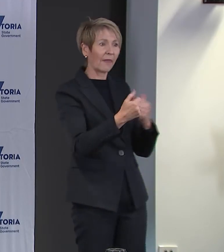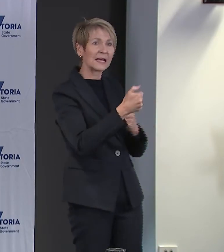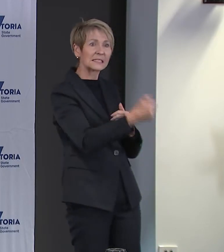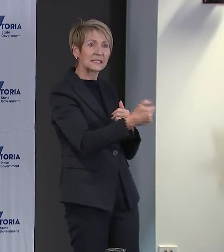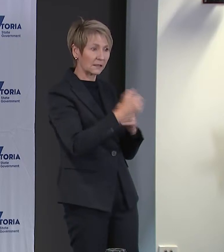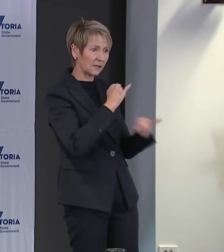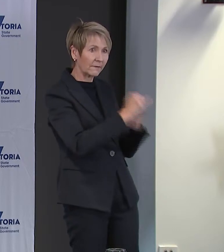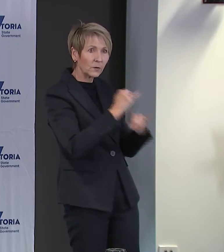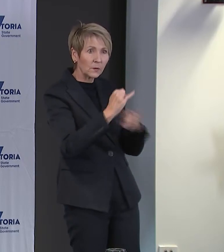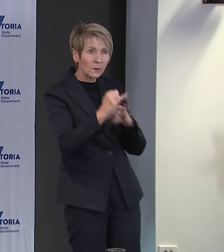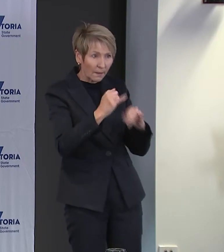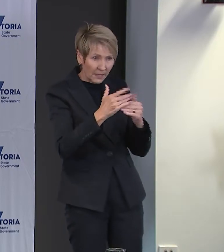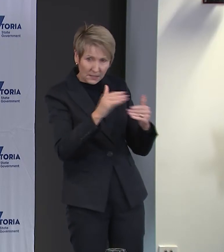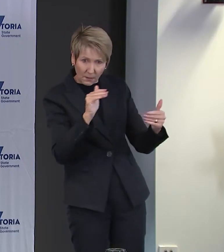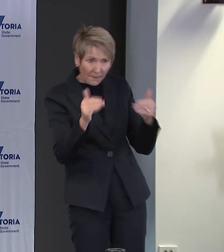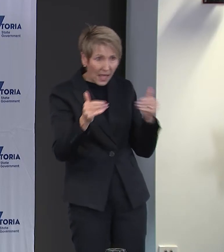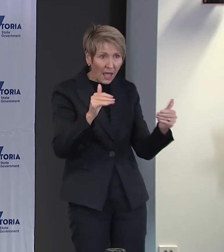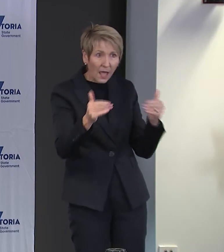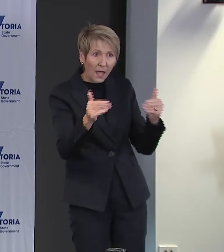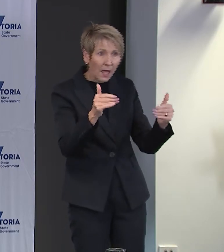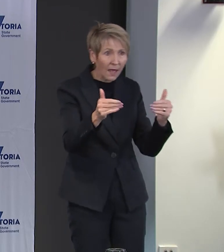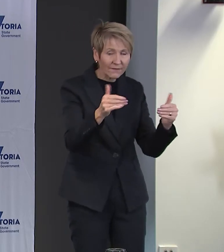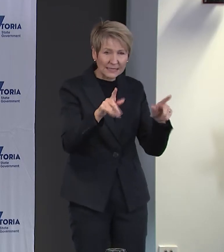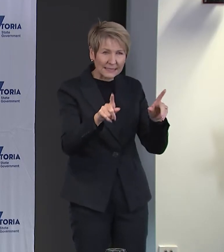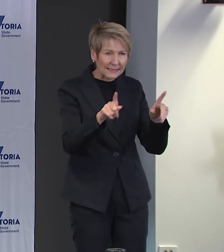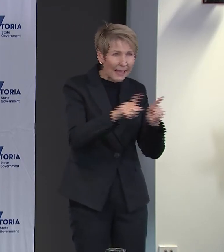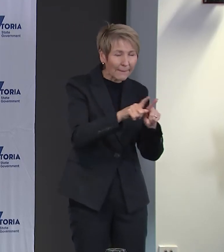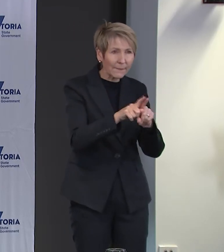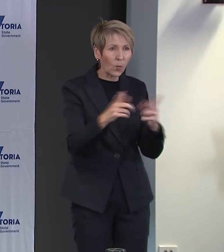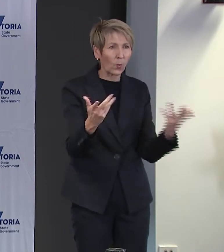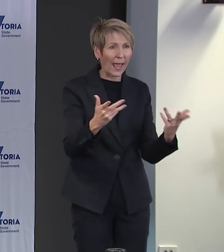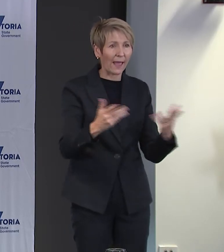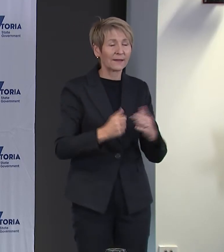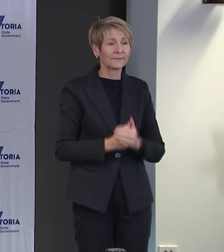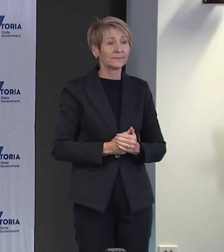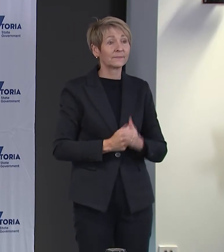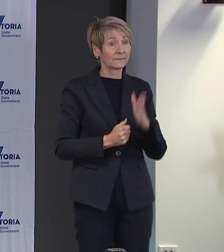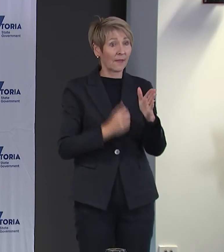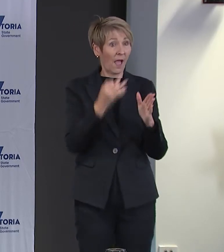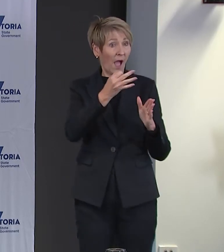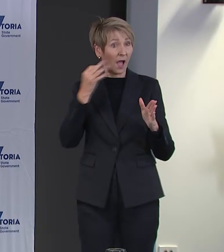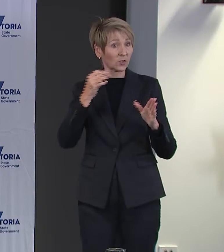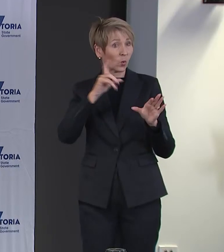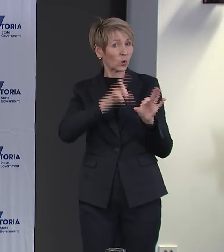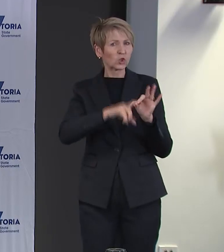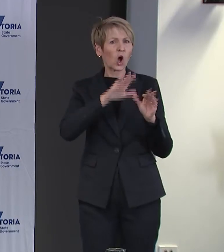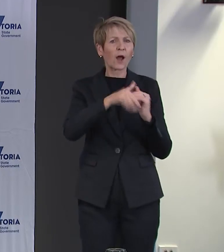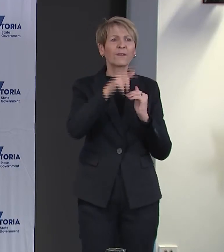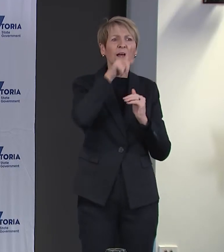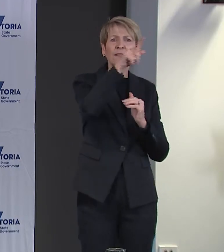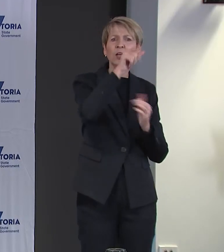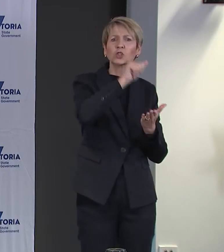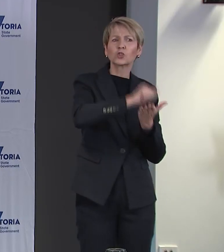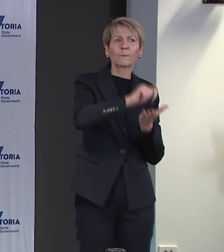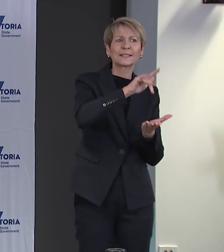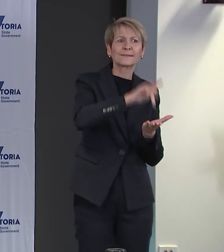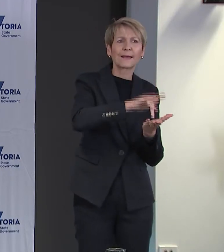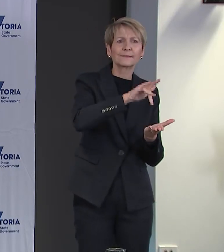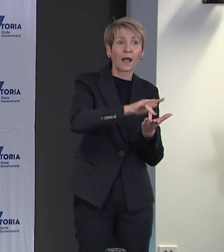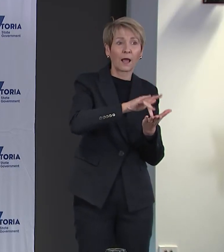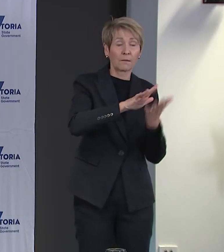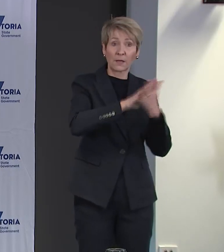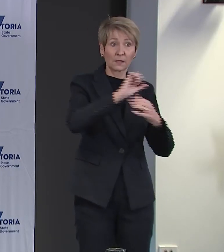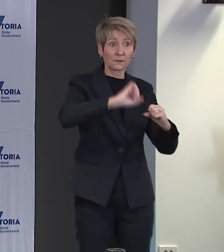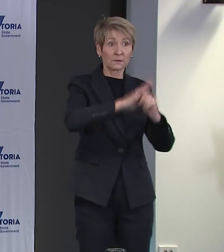over the next day or 2 as we lock that down. And do you have any plans for a QR code crackdown of that shopping centre, given that it's shaping up to be